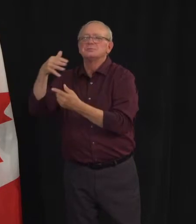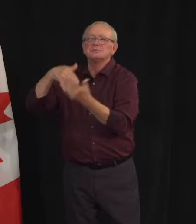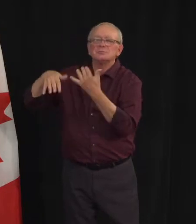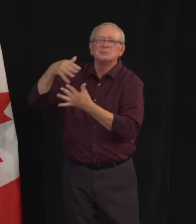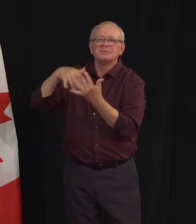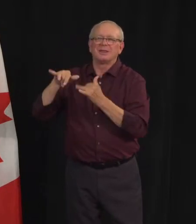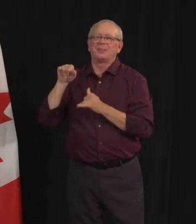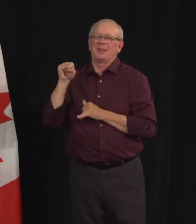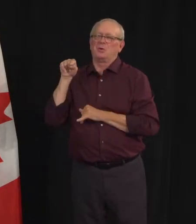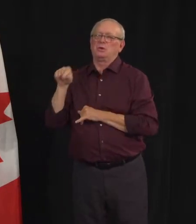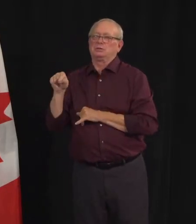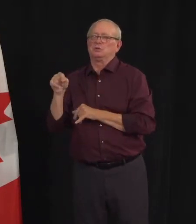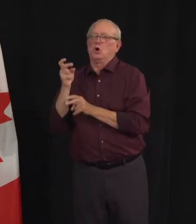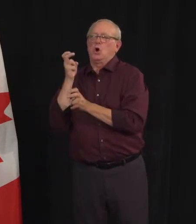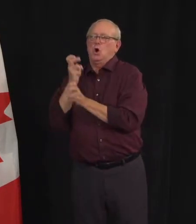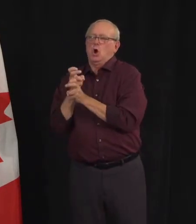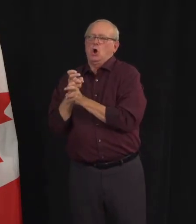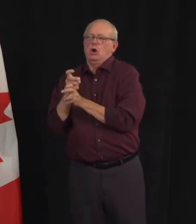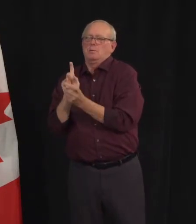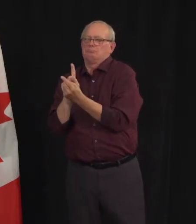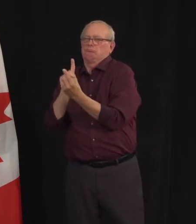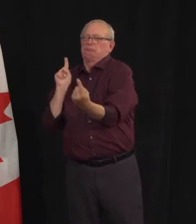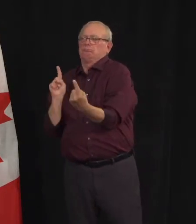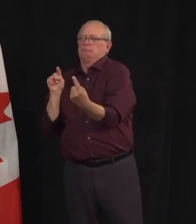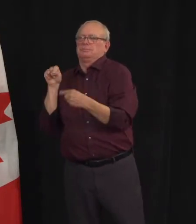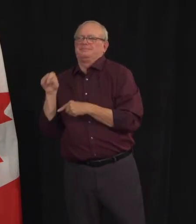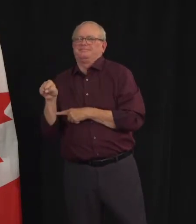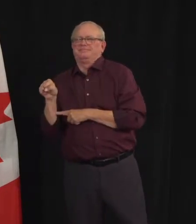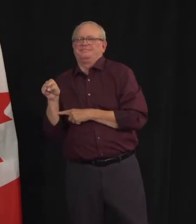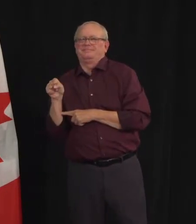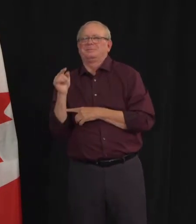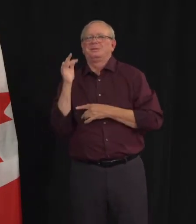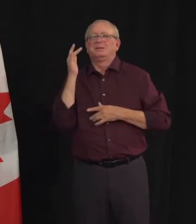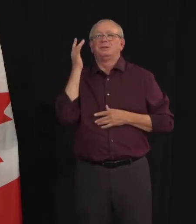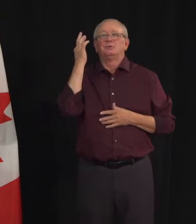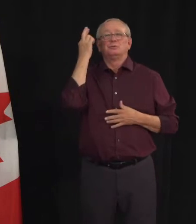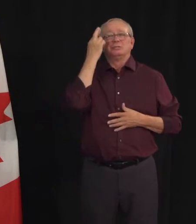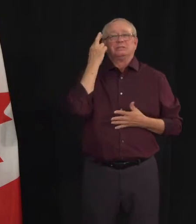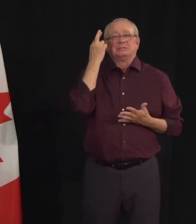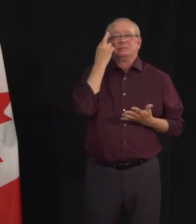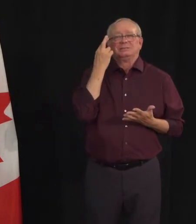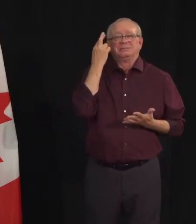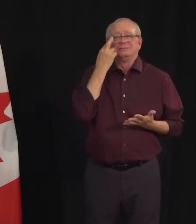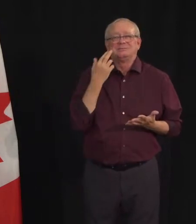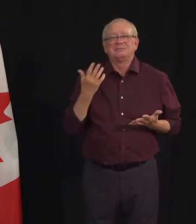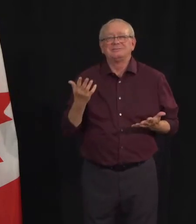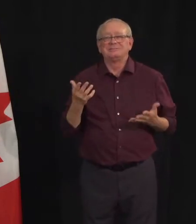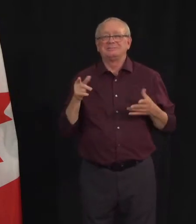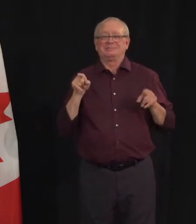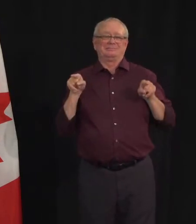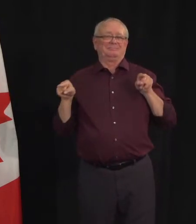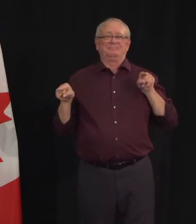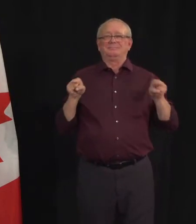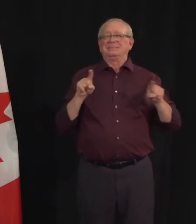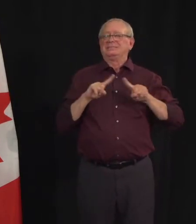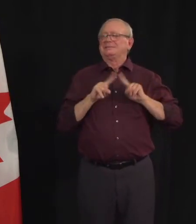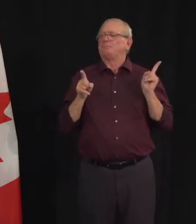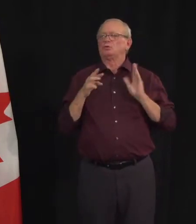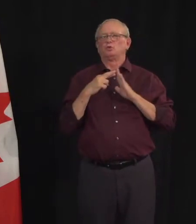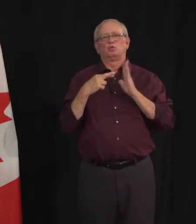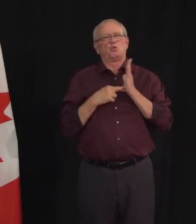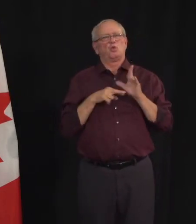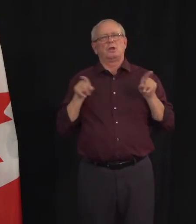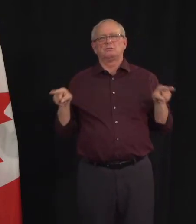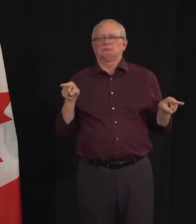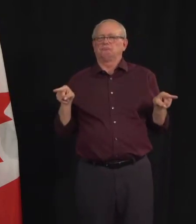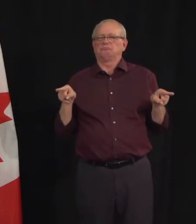distance maintained at all times. And so that's the difference for having, that's the reason, for having that difference between the